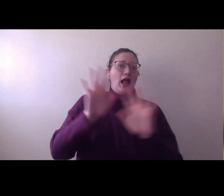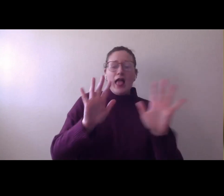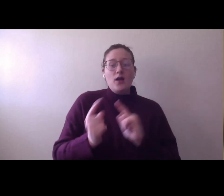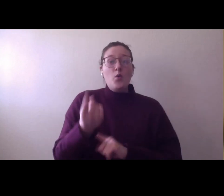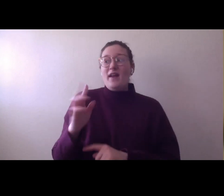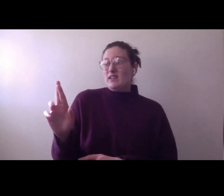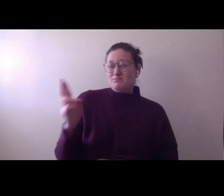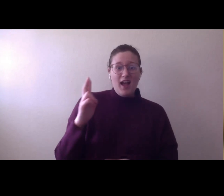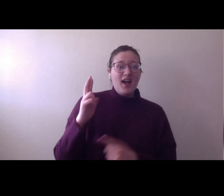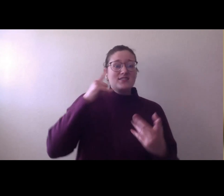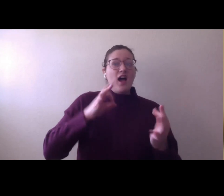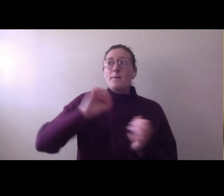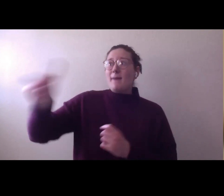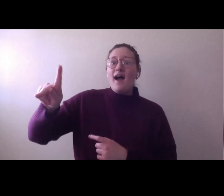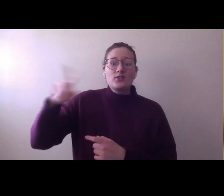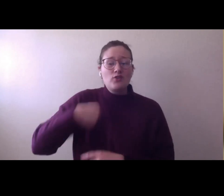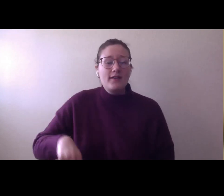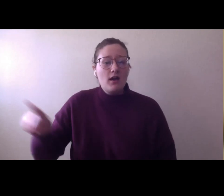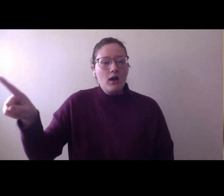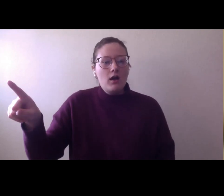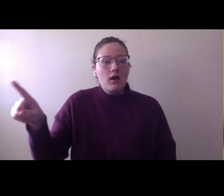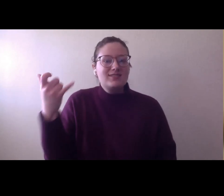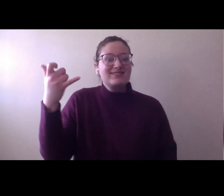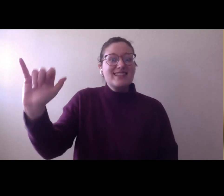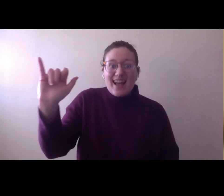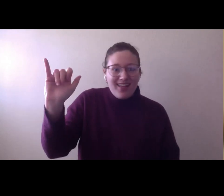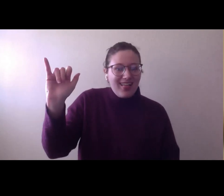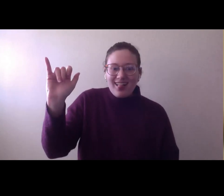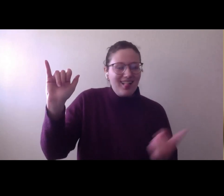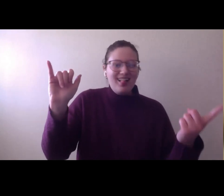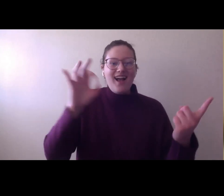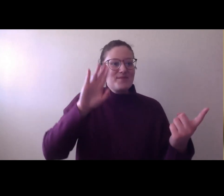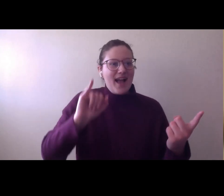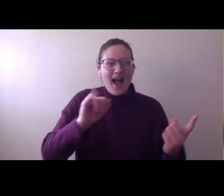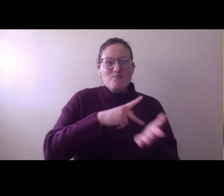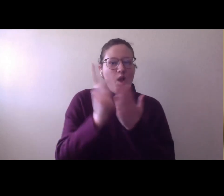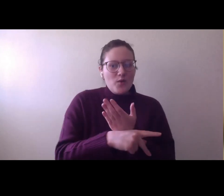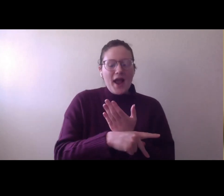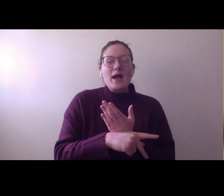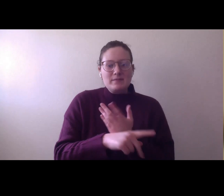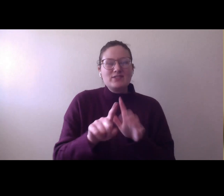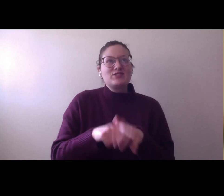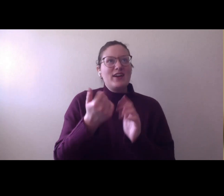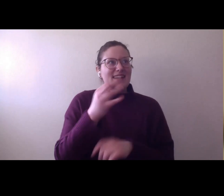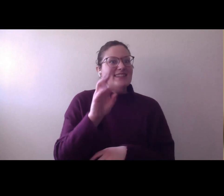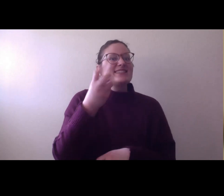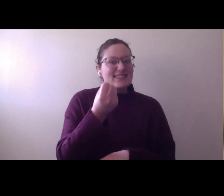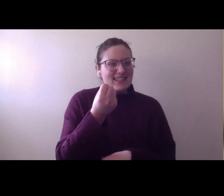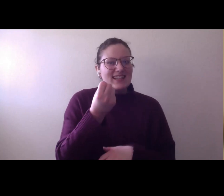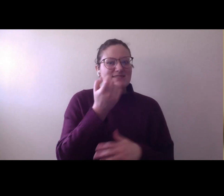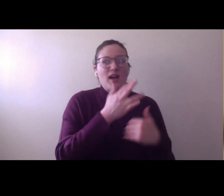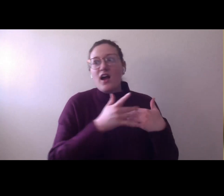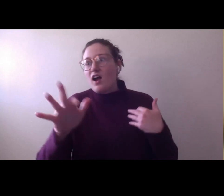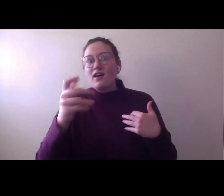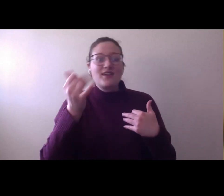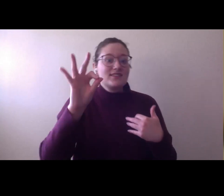friends decided to go back to China. But still, you had this FBI program starting in the mid 1960s all the way into